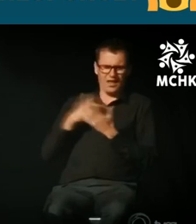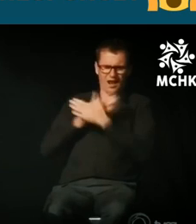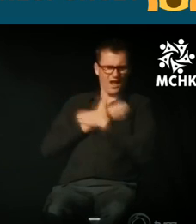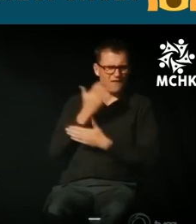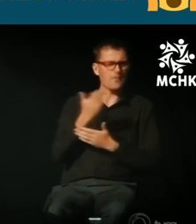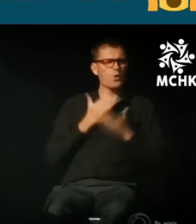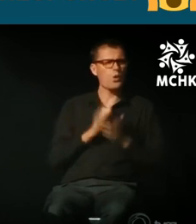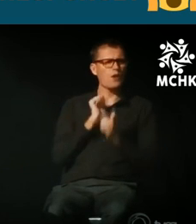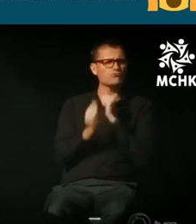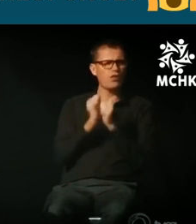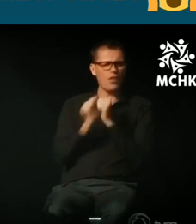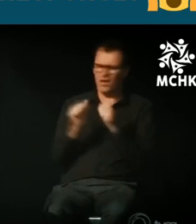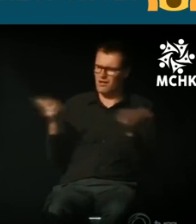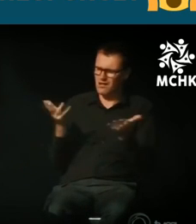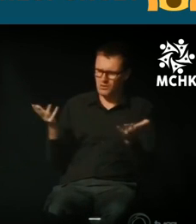this is,